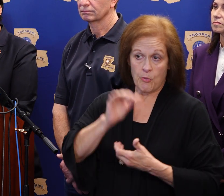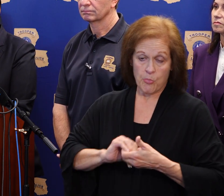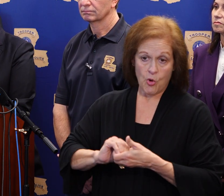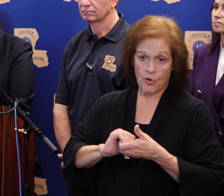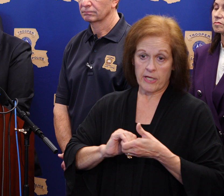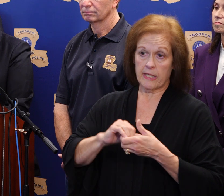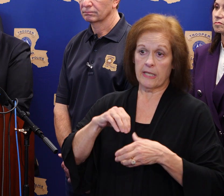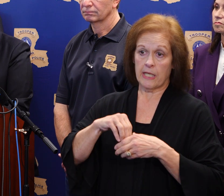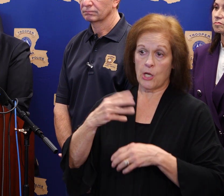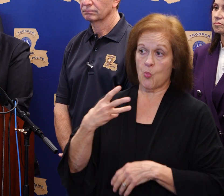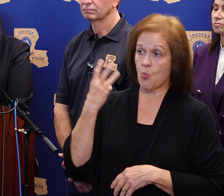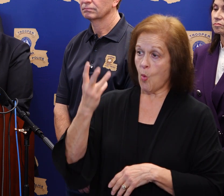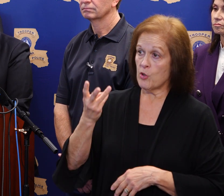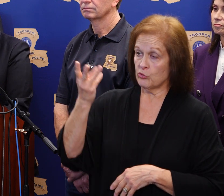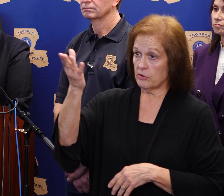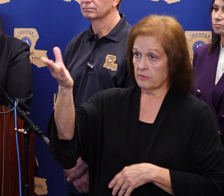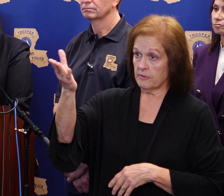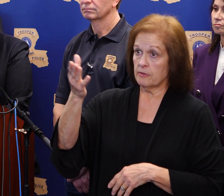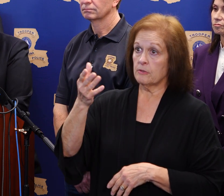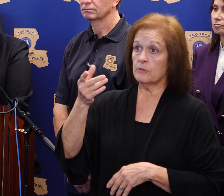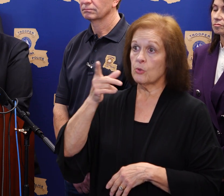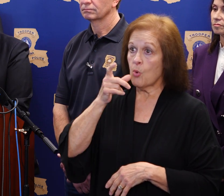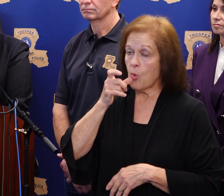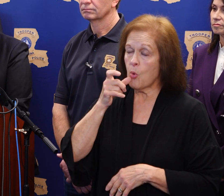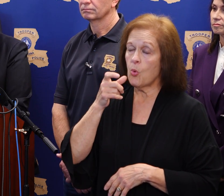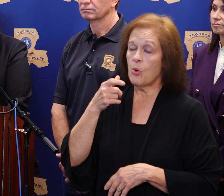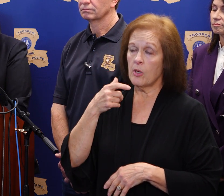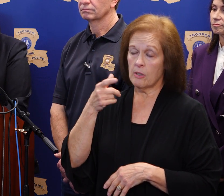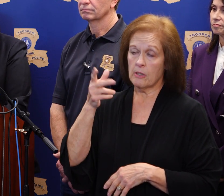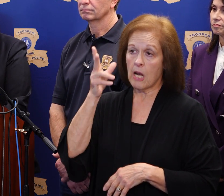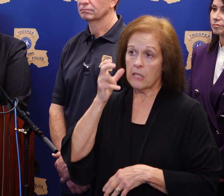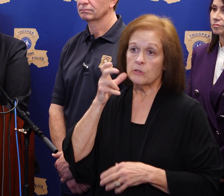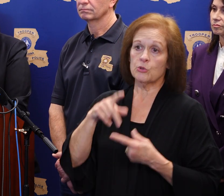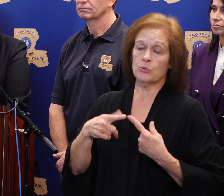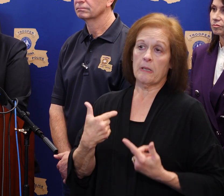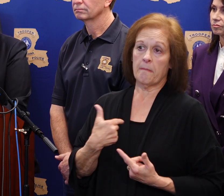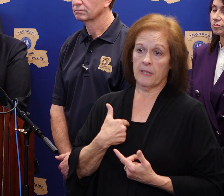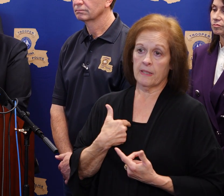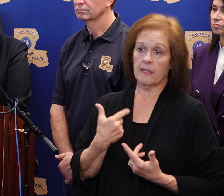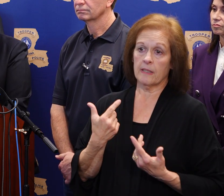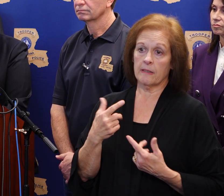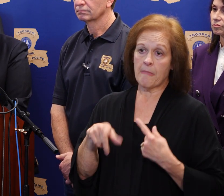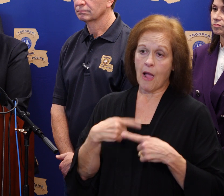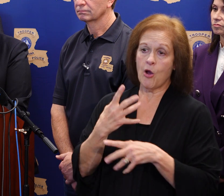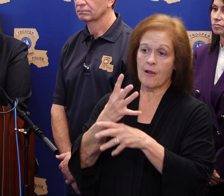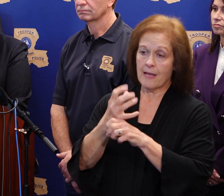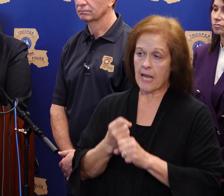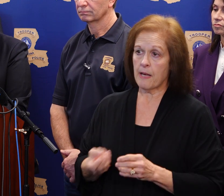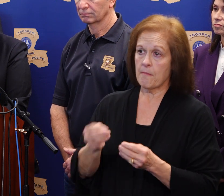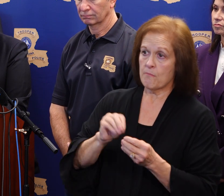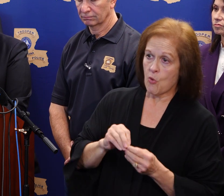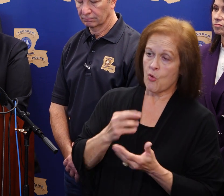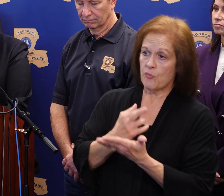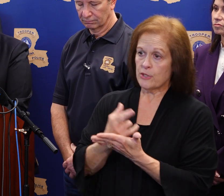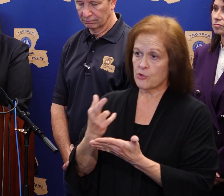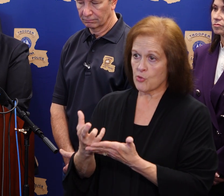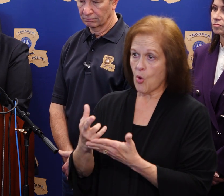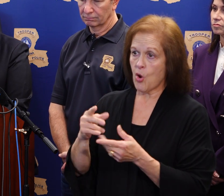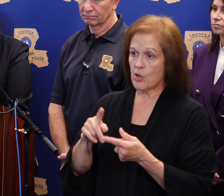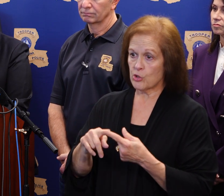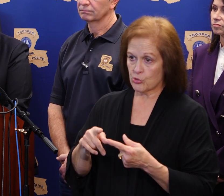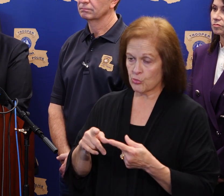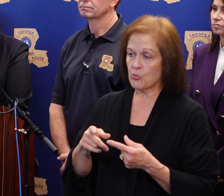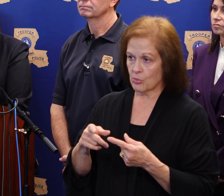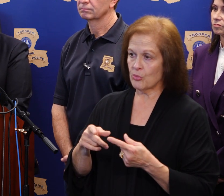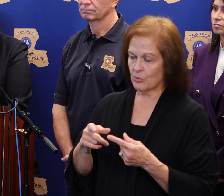in Washington, listening to my plea personally for the additional resources to allow for the scene to